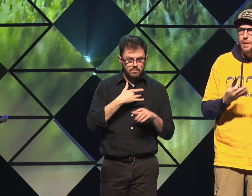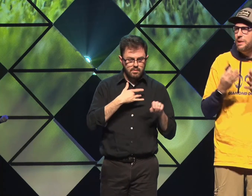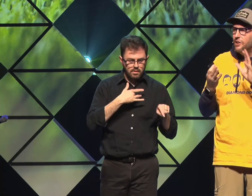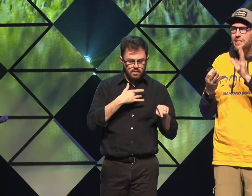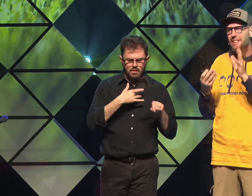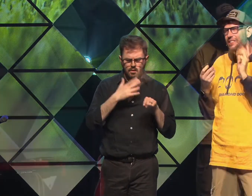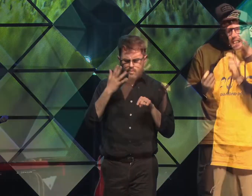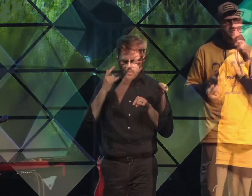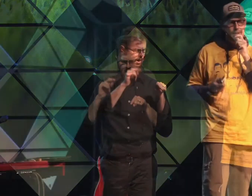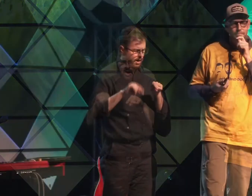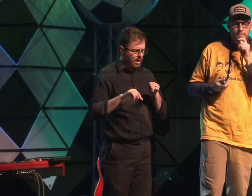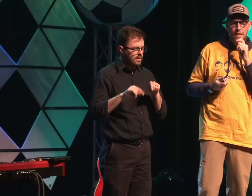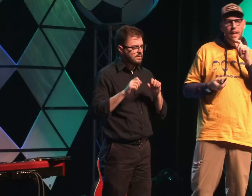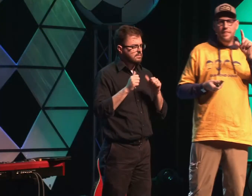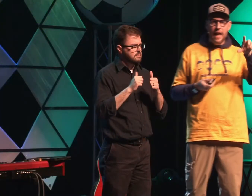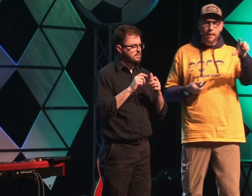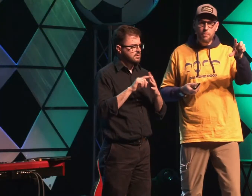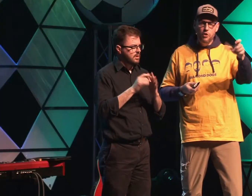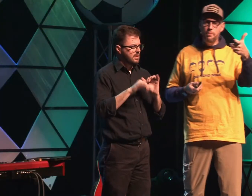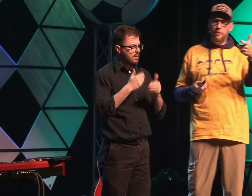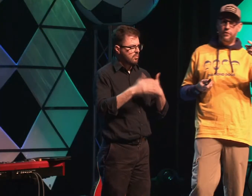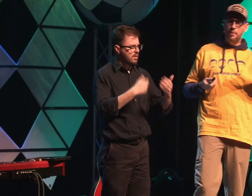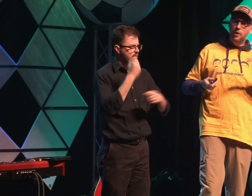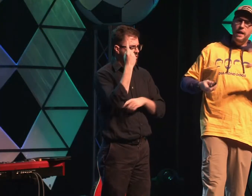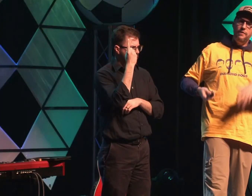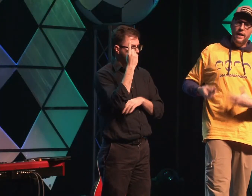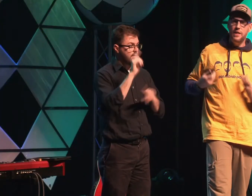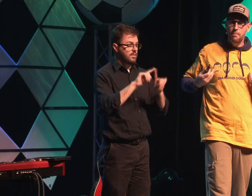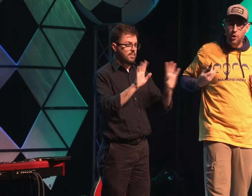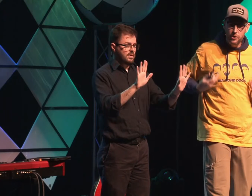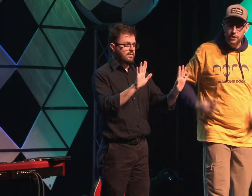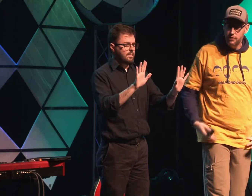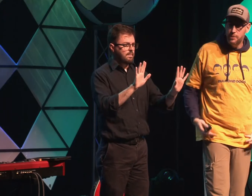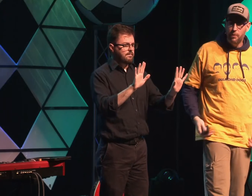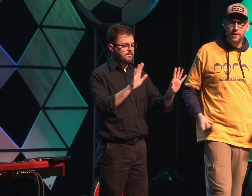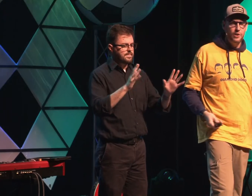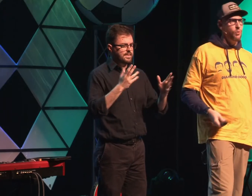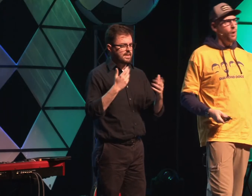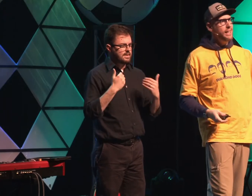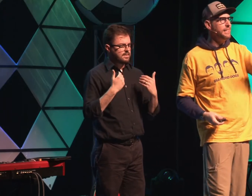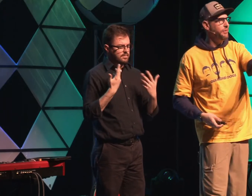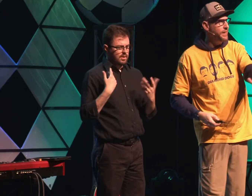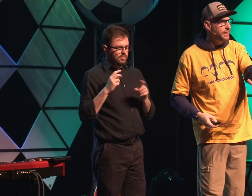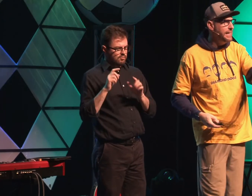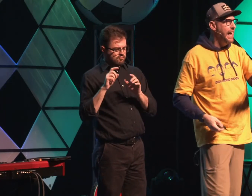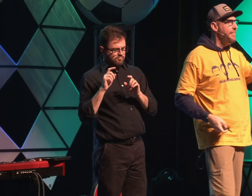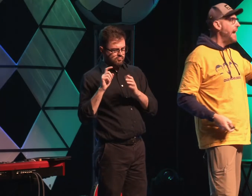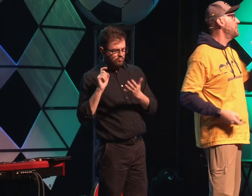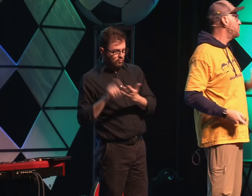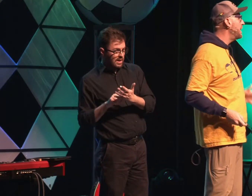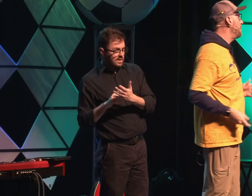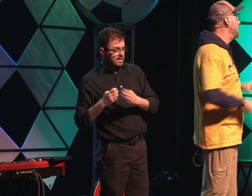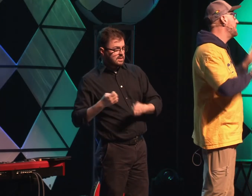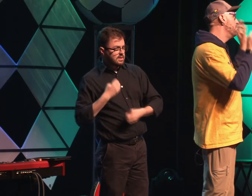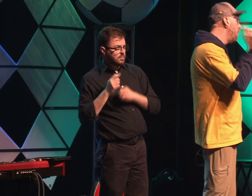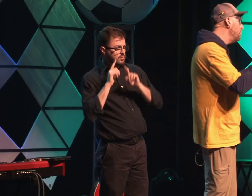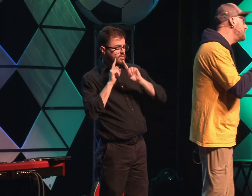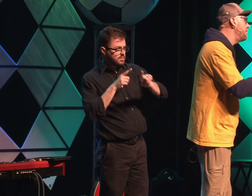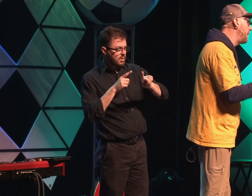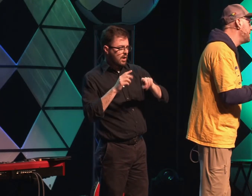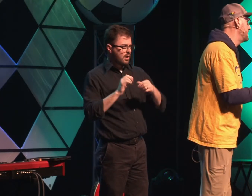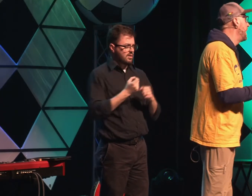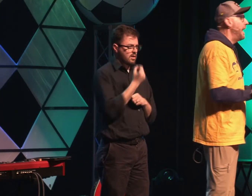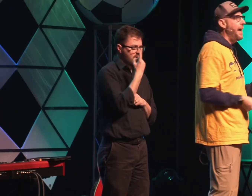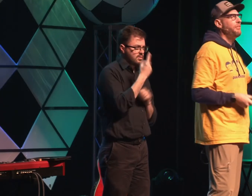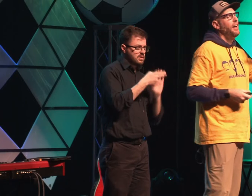start, but here's the thing. That movement from, okay, I've got the emotional response to what is the feeling, that's tricky because most